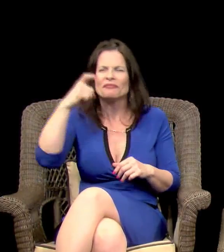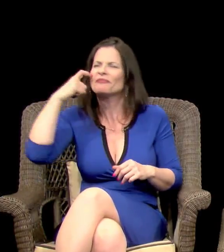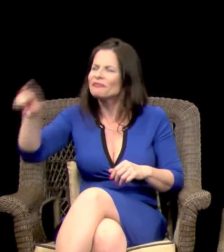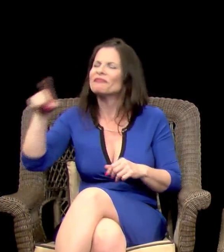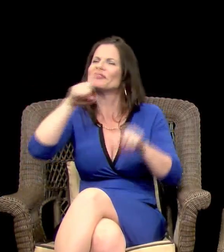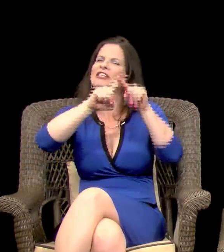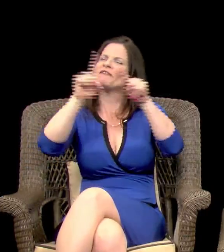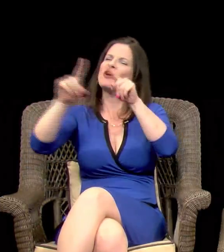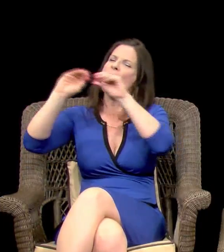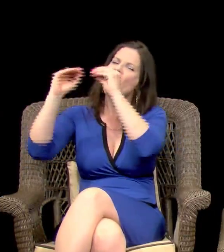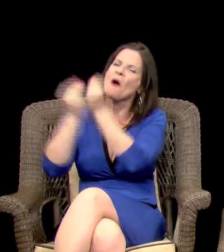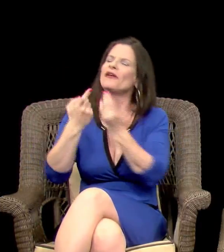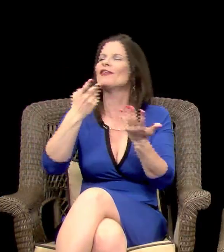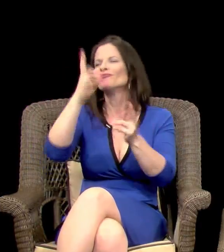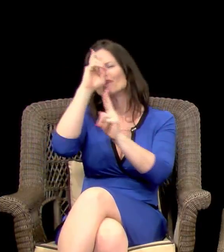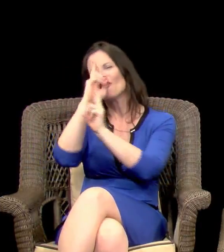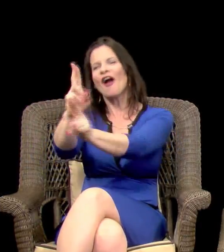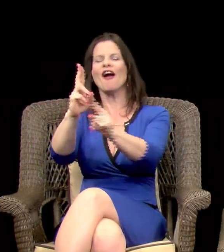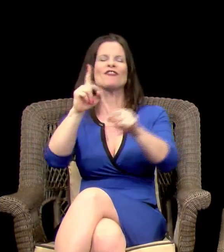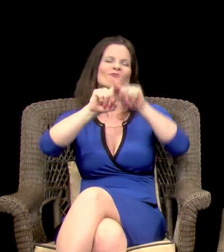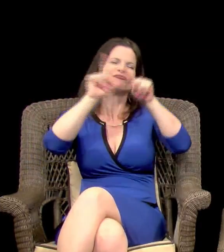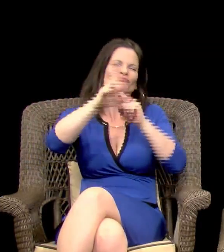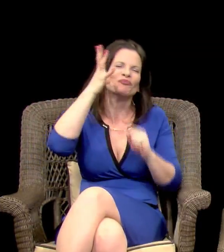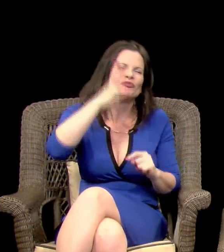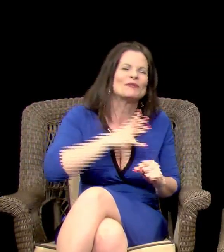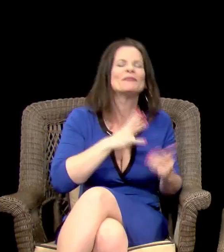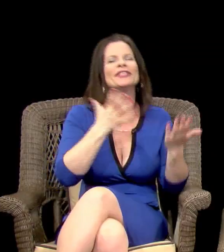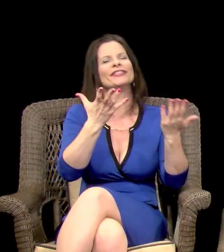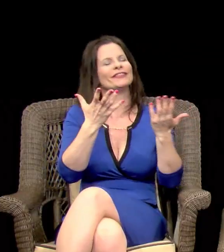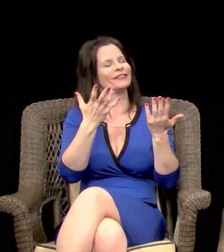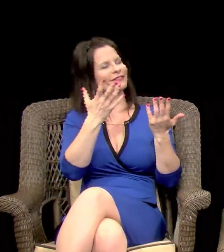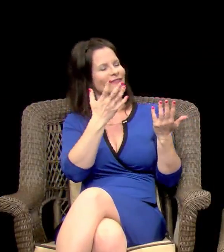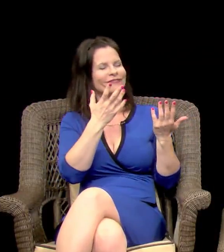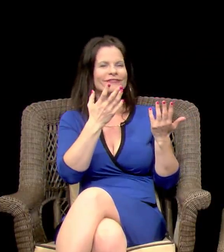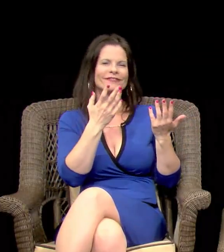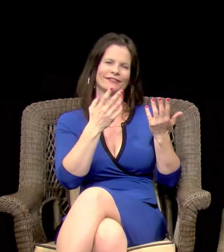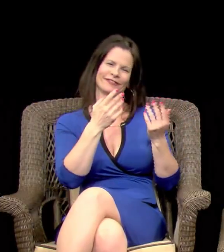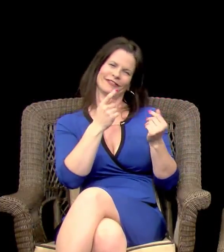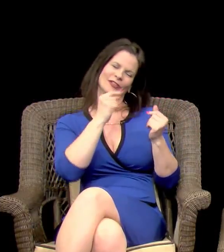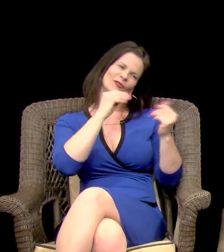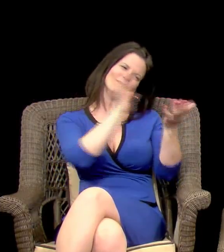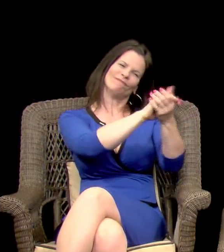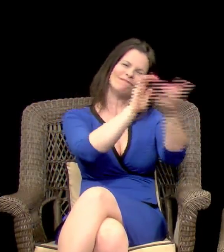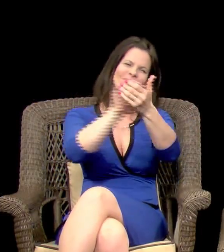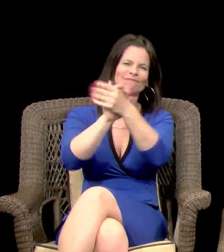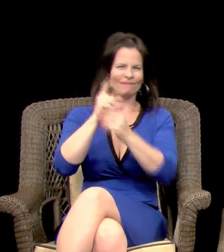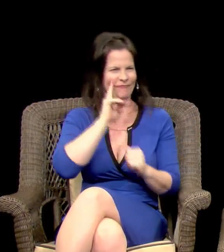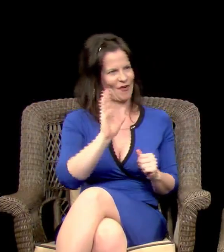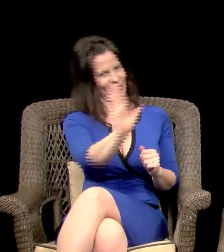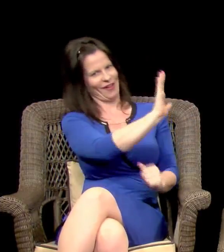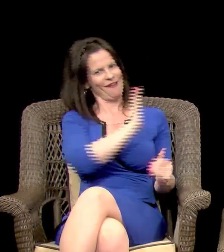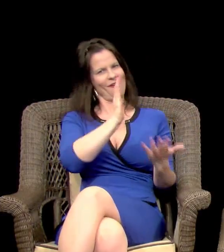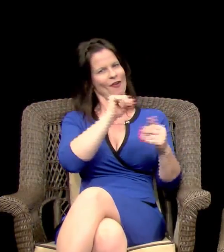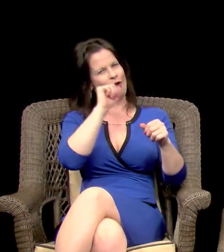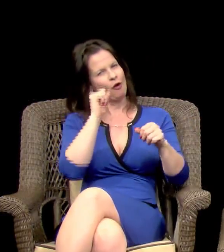had noticed that there were different organizations that were honoring women. And I want to